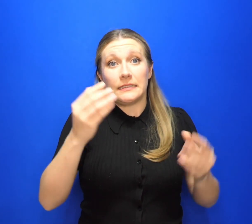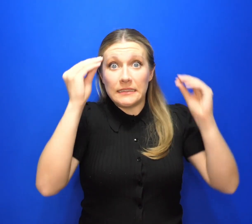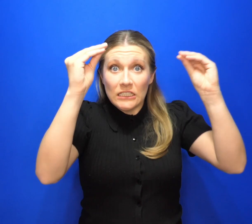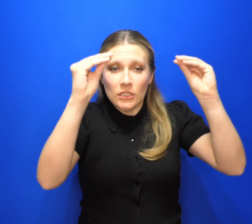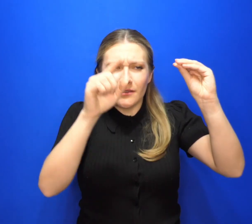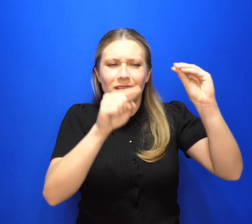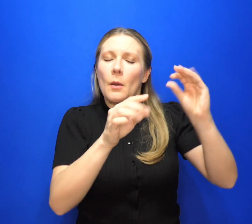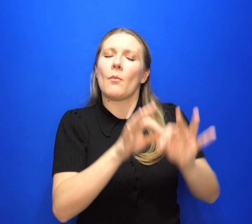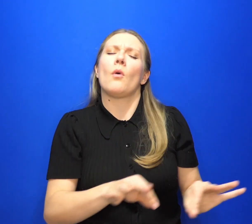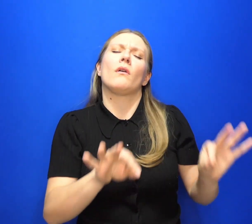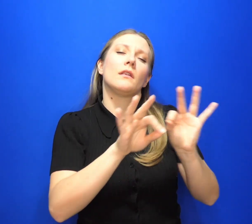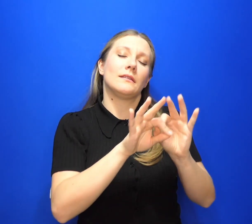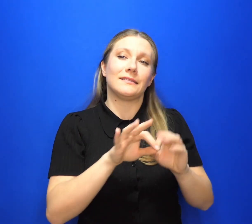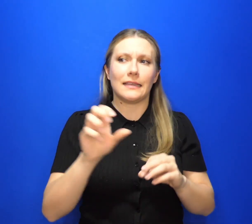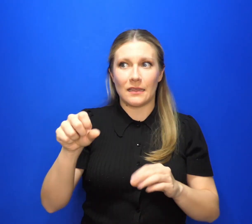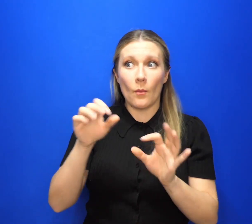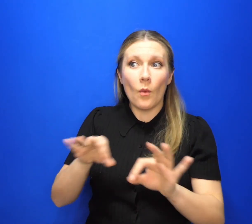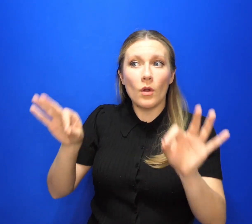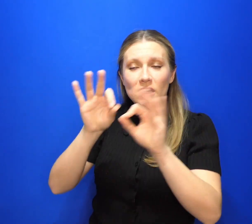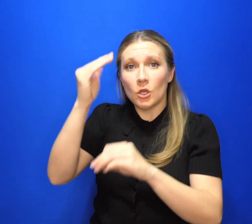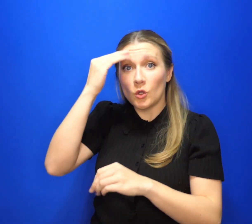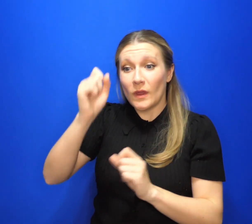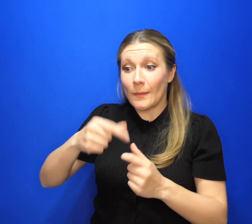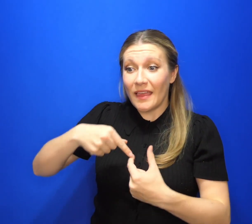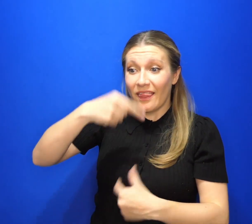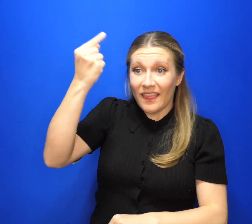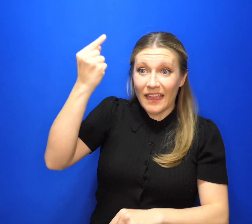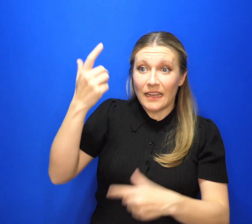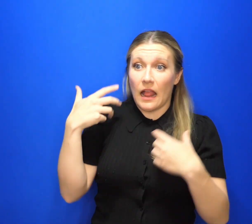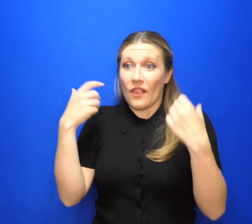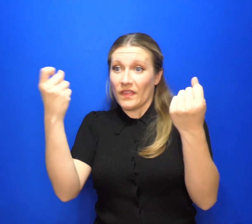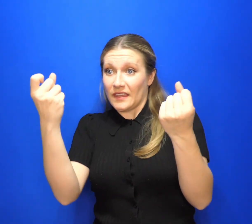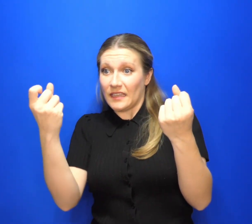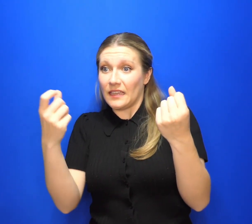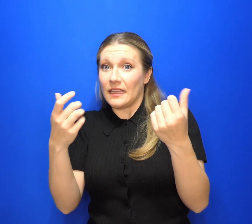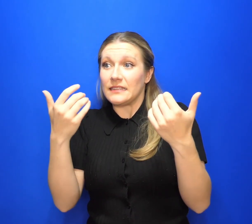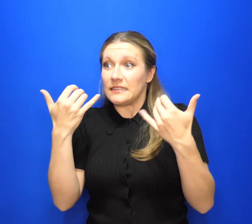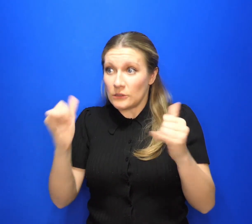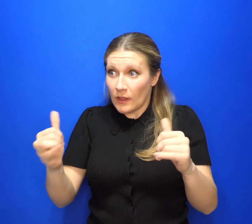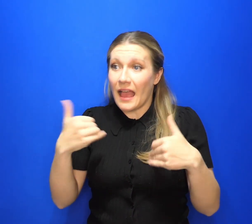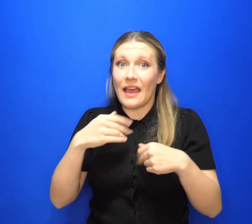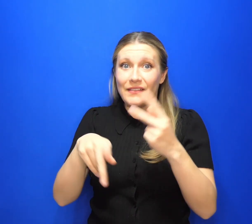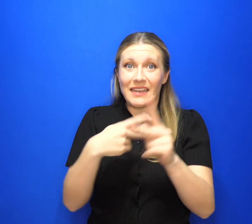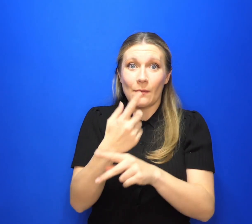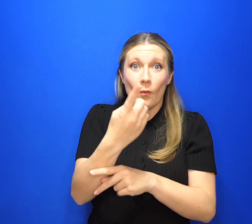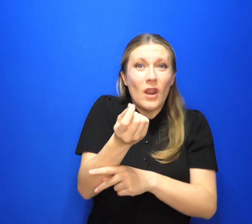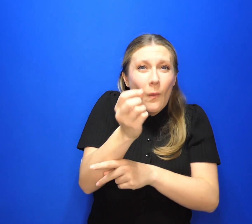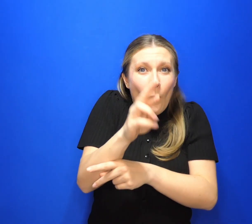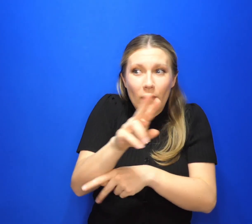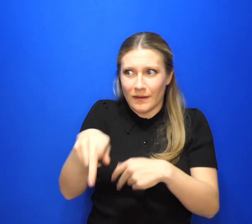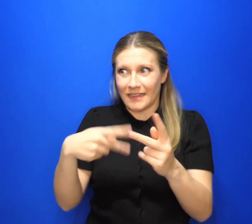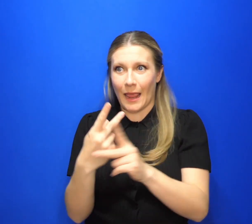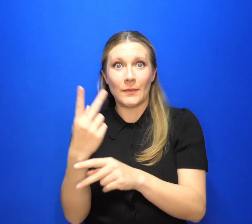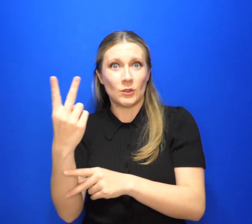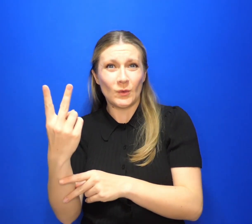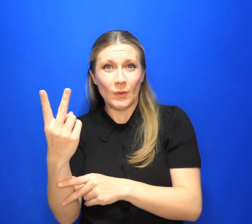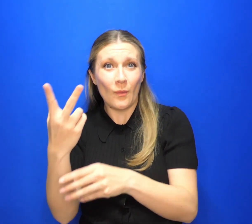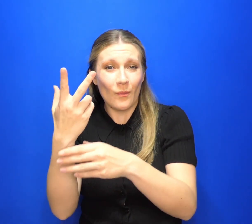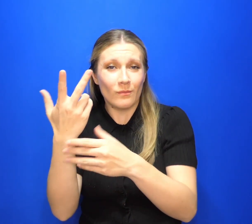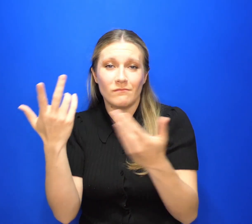is important. Yeah, it's important to know that you can be thin and lean and healthy and have type 1 or type 2 diabetes. Correct. Right. And there's just so many in